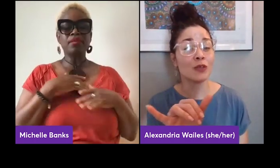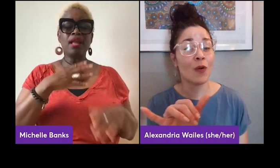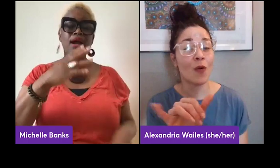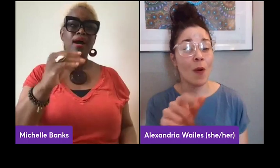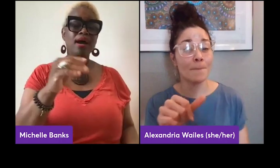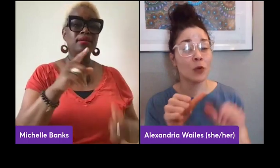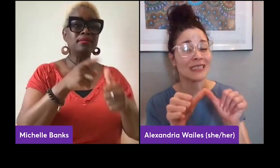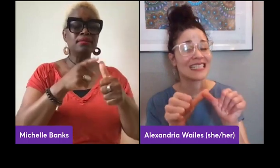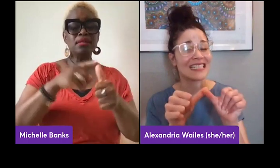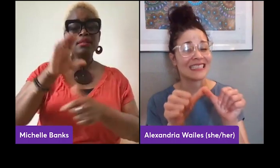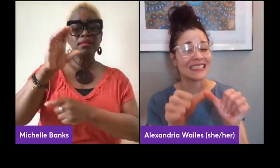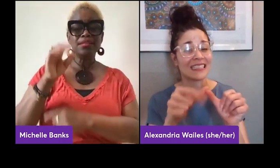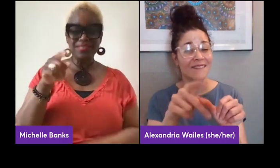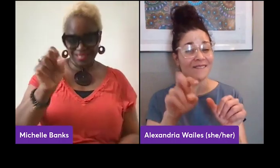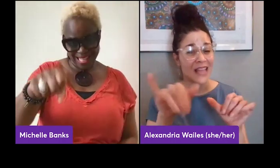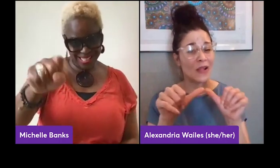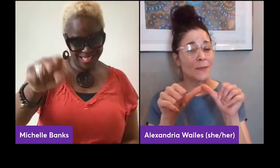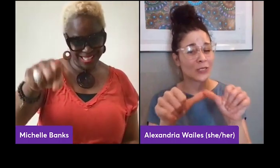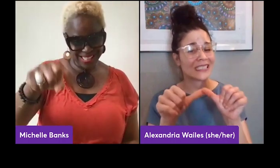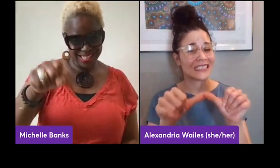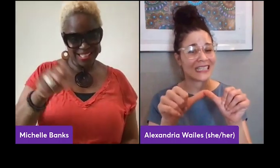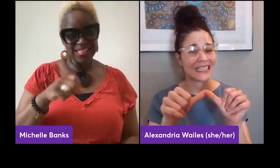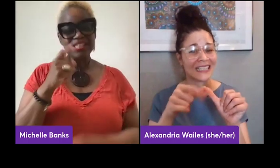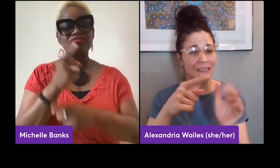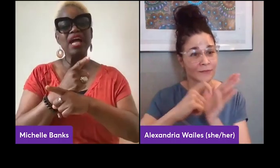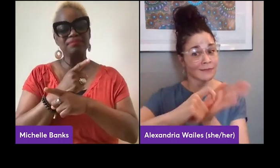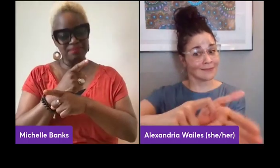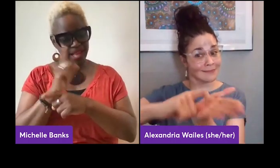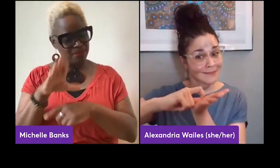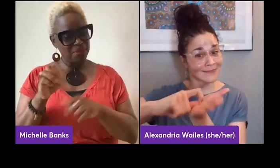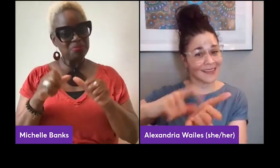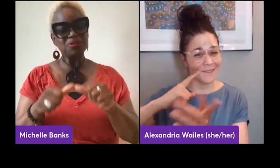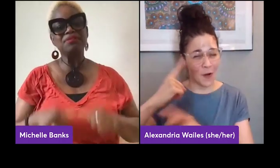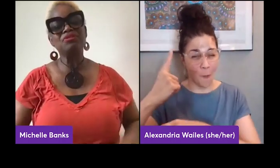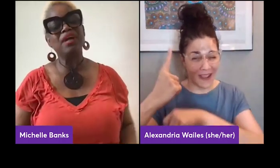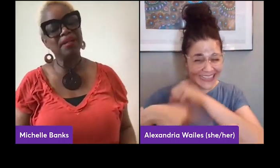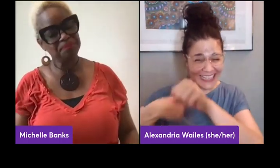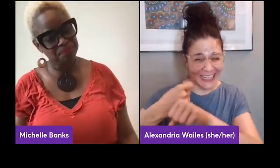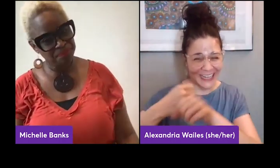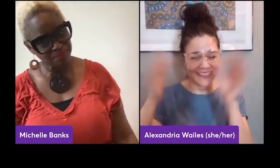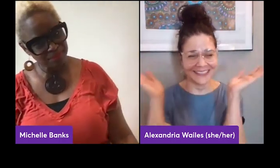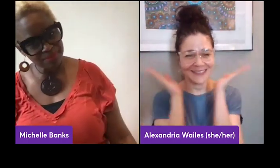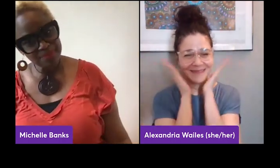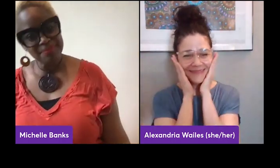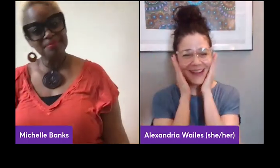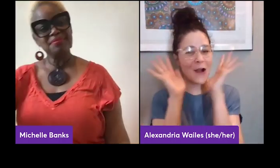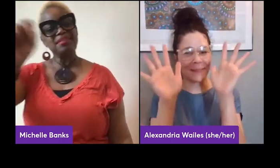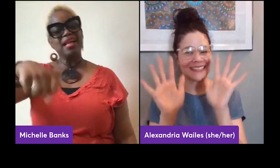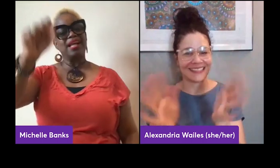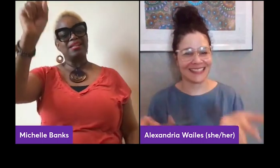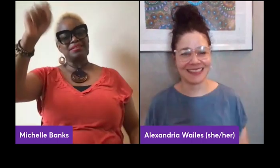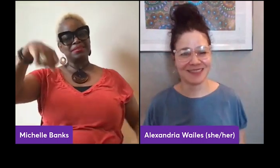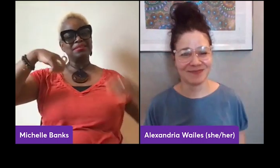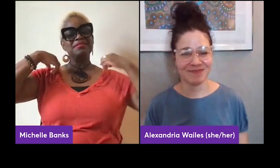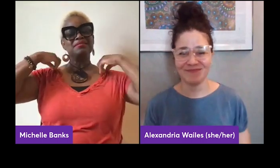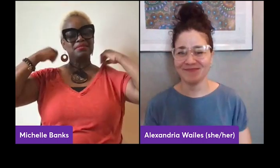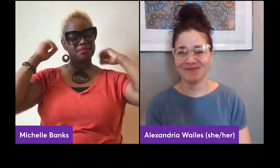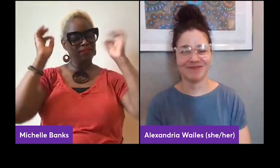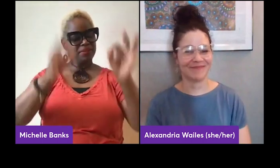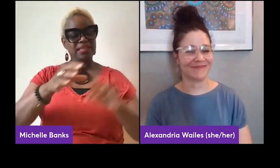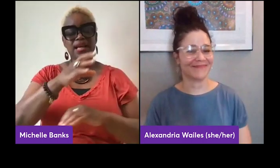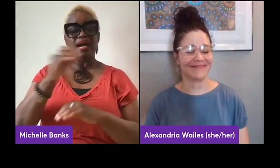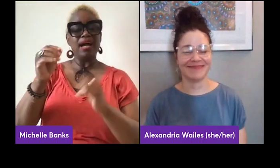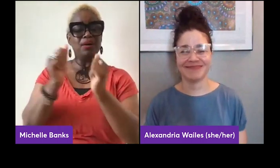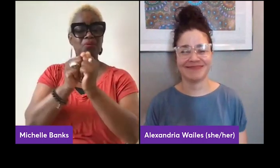And persistence. You were very persistent in continuing that ongoing communication for a year. Amazing.